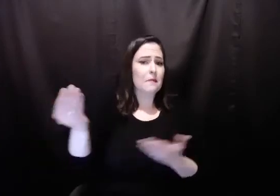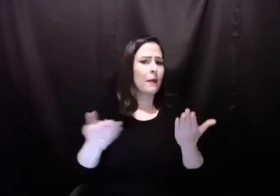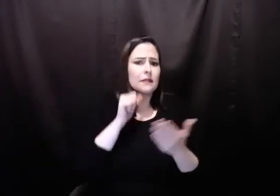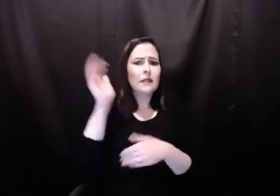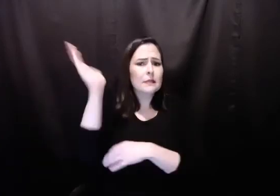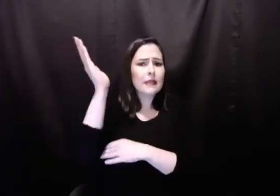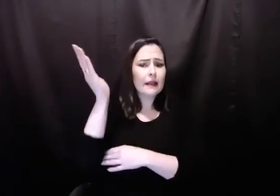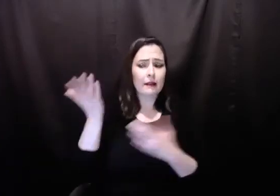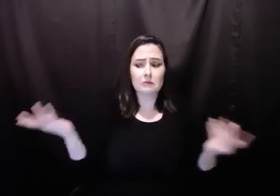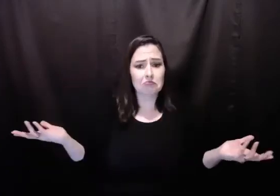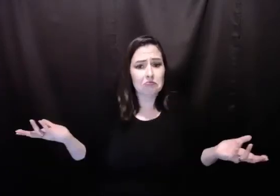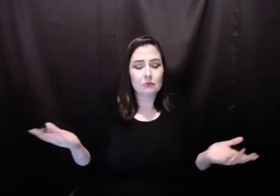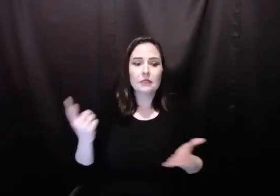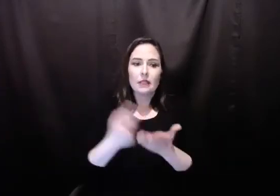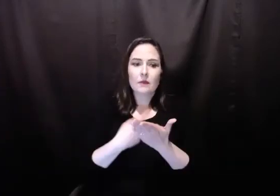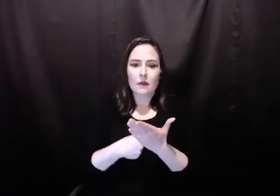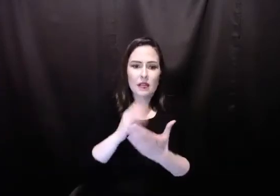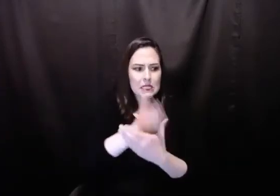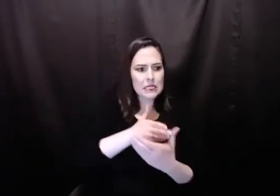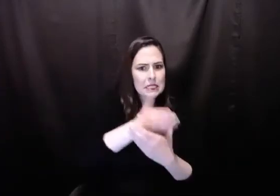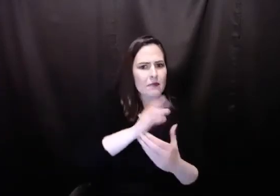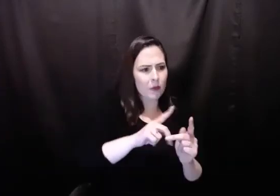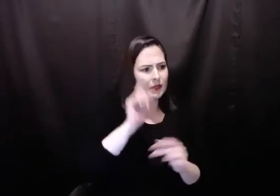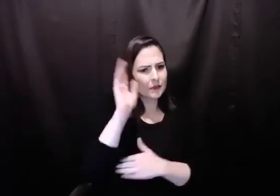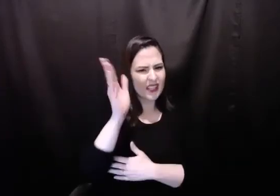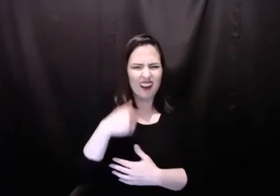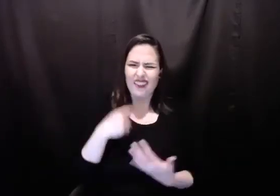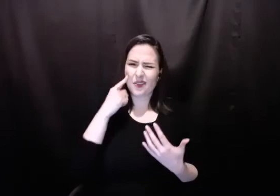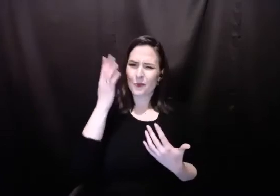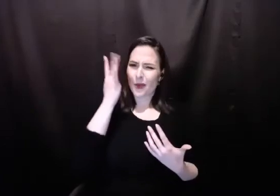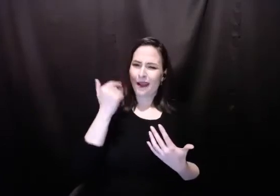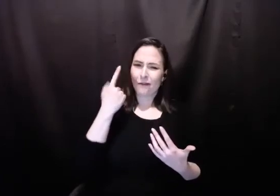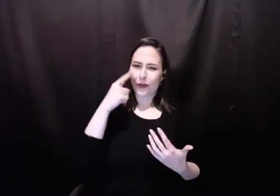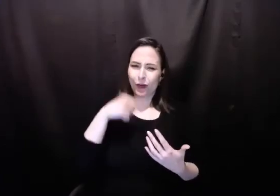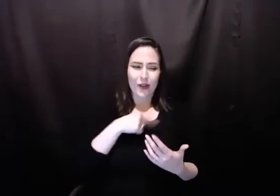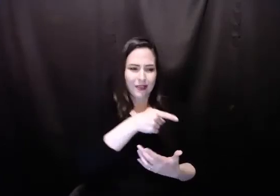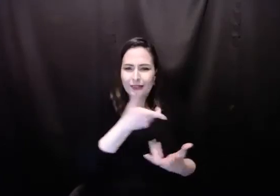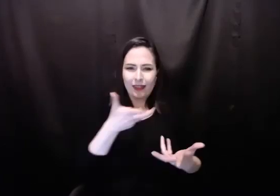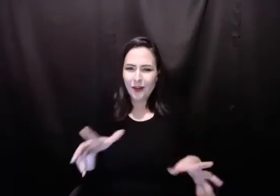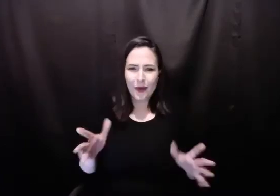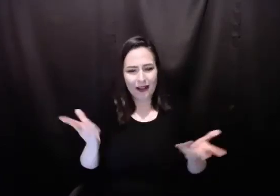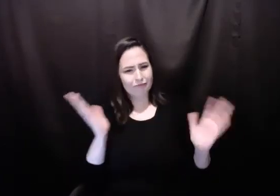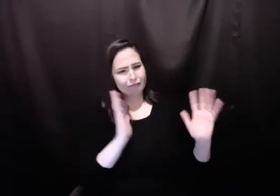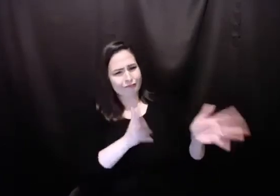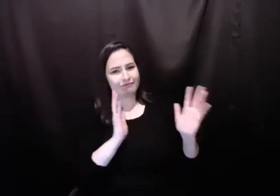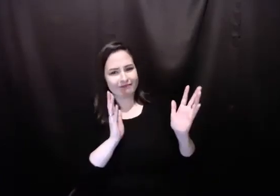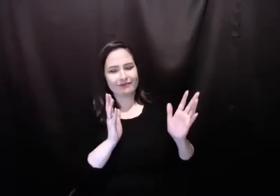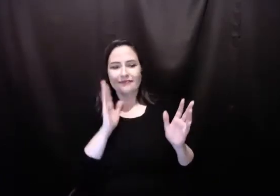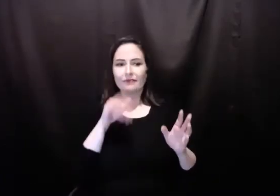speak. The woman who was like a huge force in our program here in Cincinnati, I said to her one time, she's